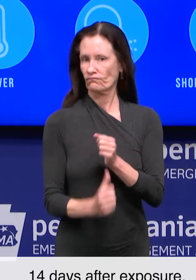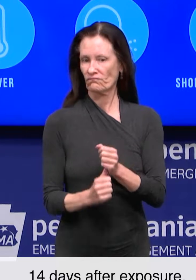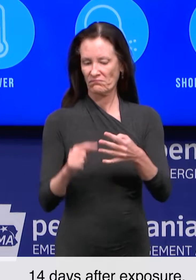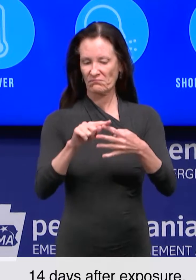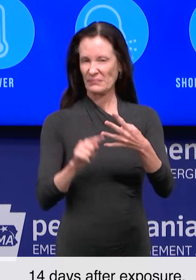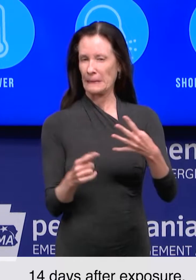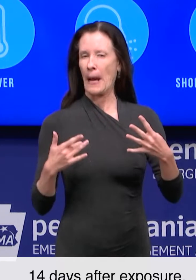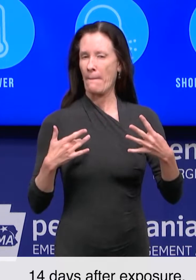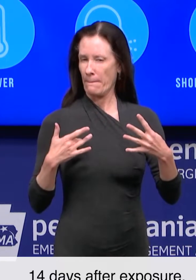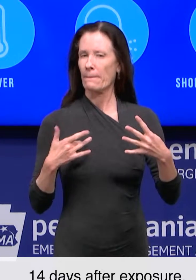after exposure.